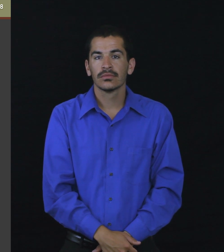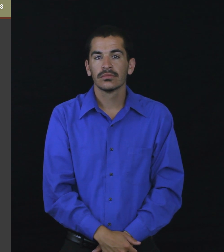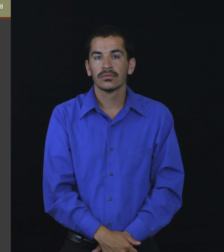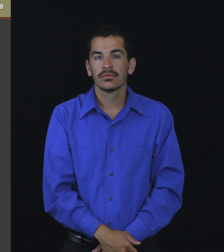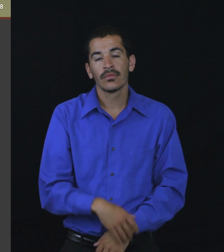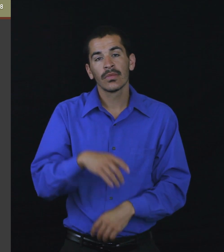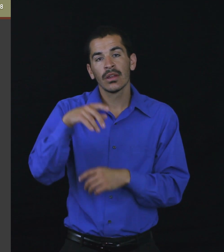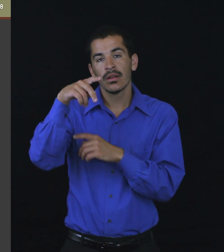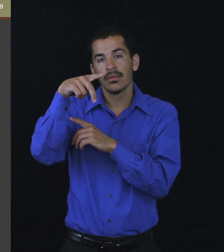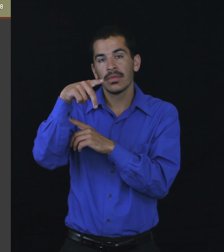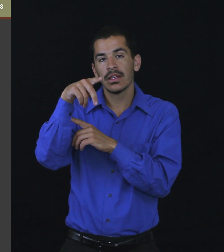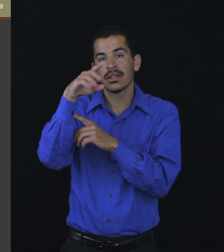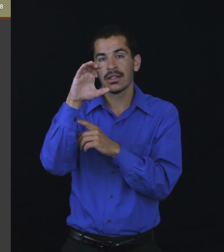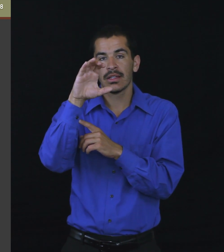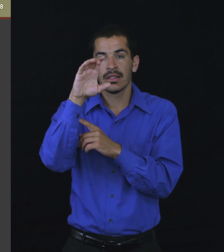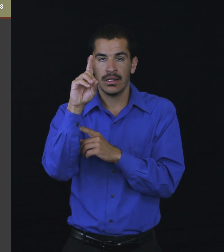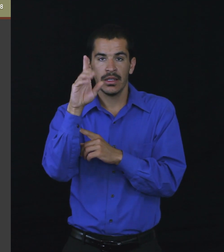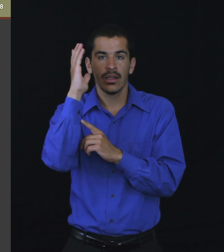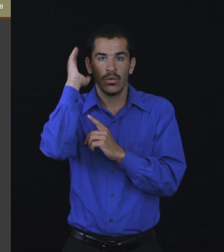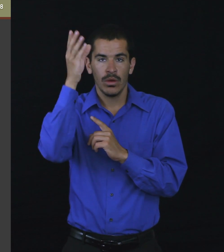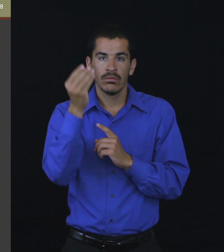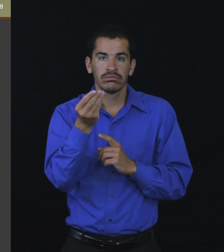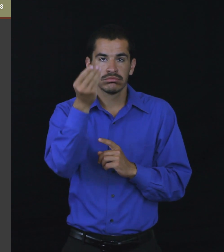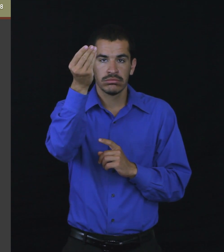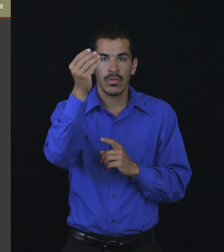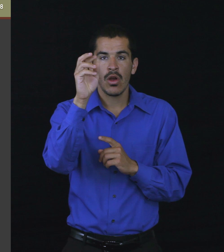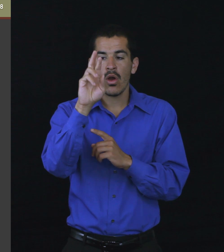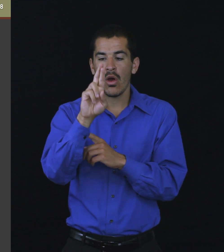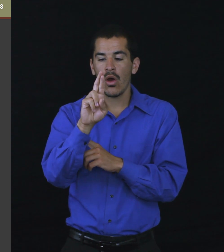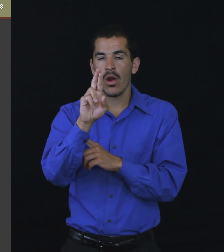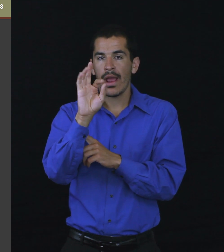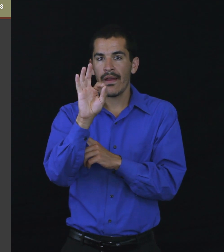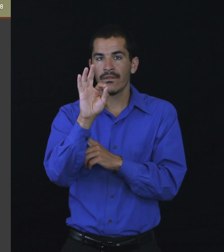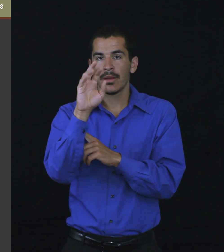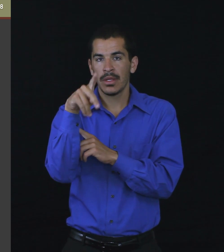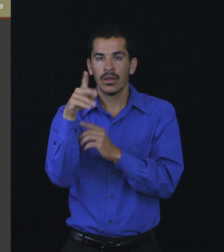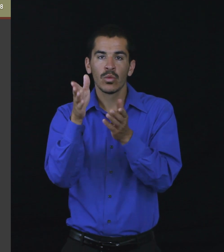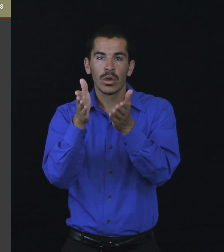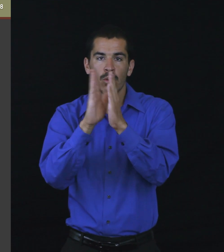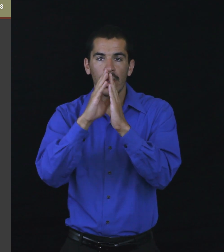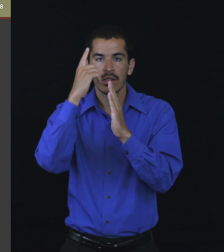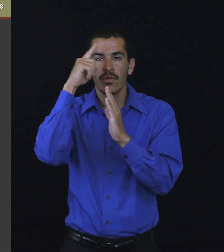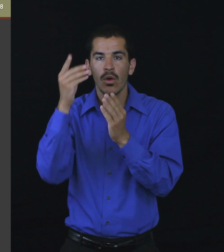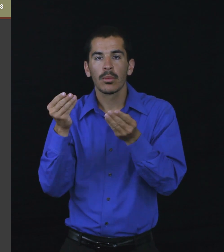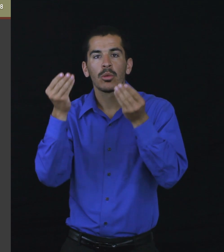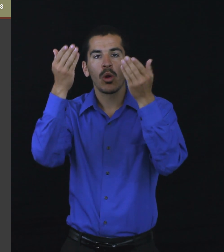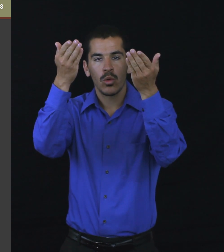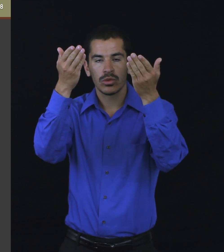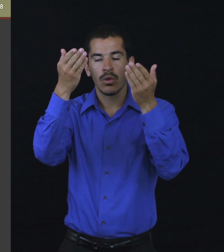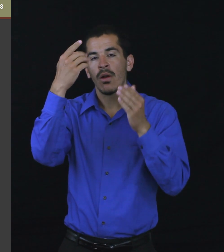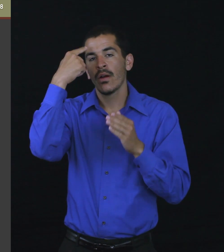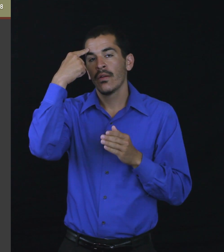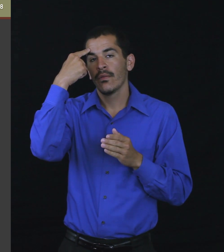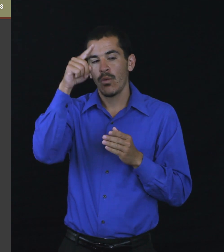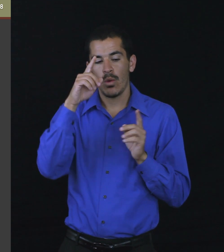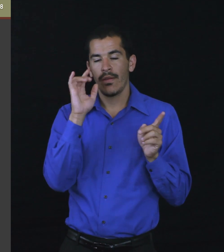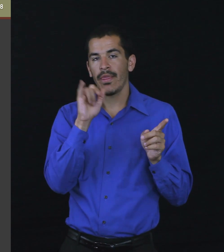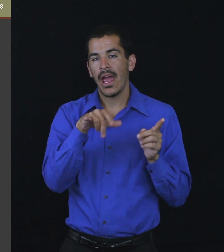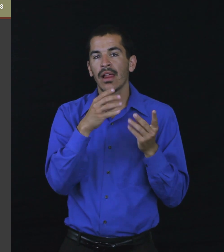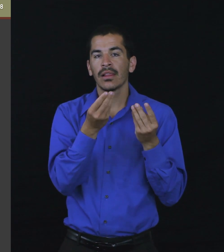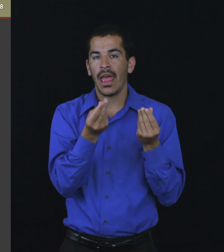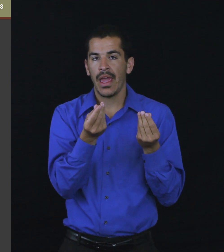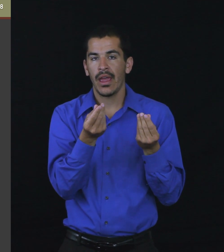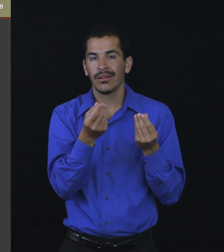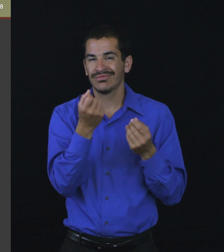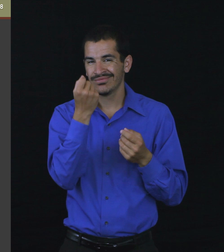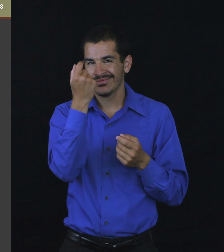PCD would issue a request for proposals, RFP, for the land. This can be